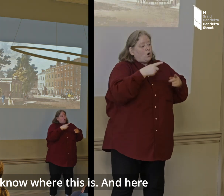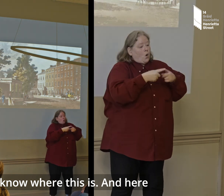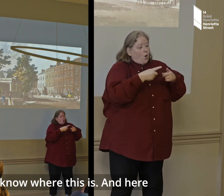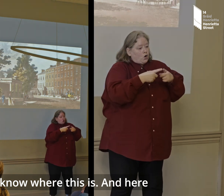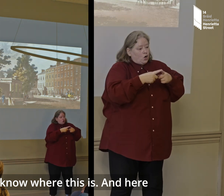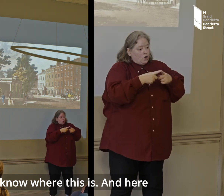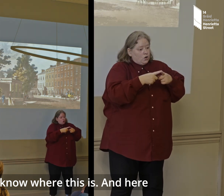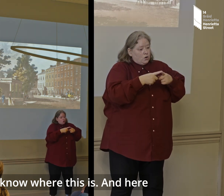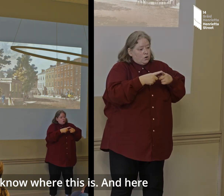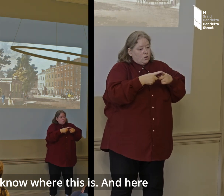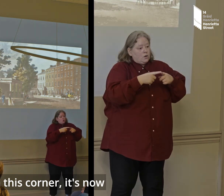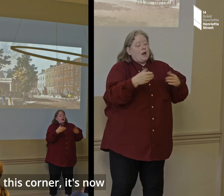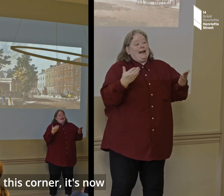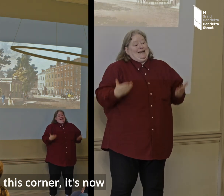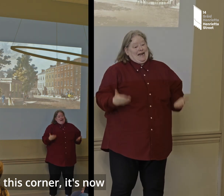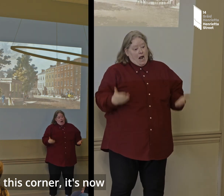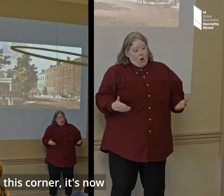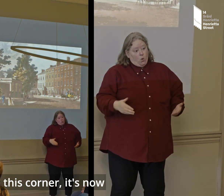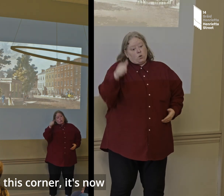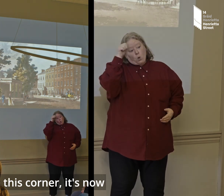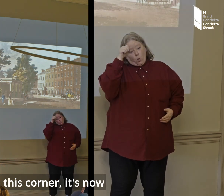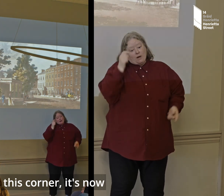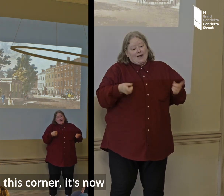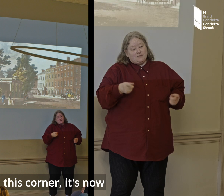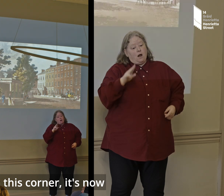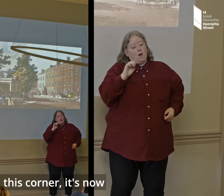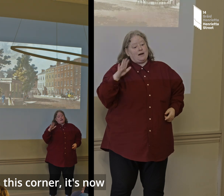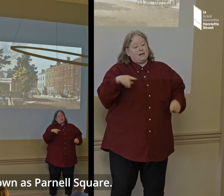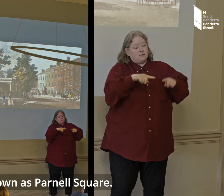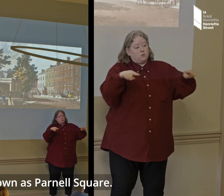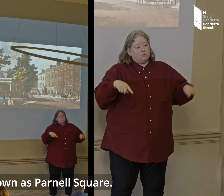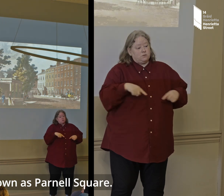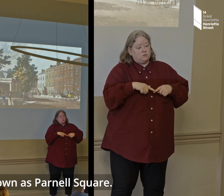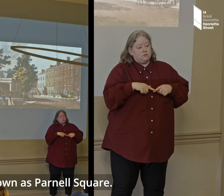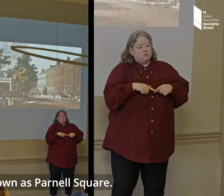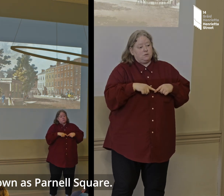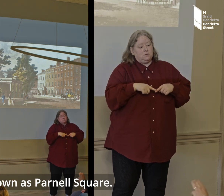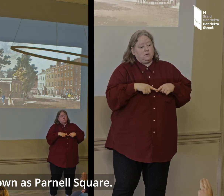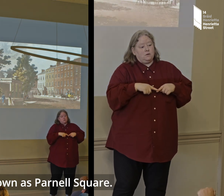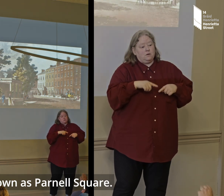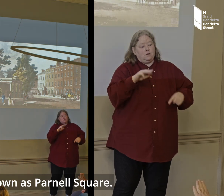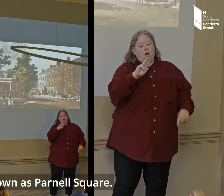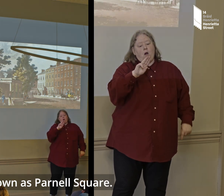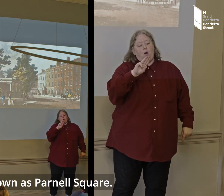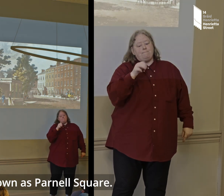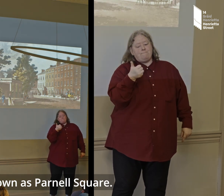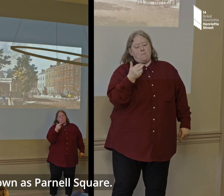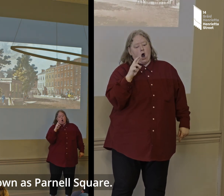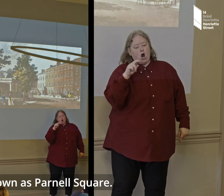I'll let you know where this is. Here in this corner, it's now known as